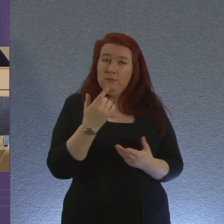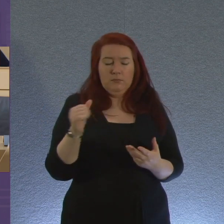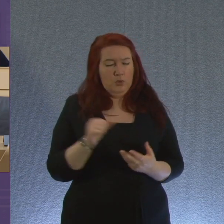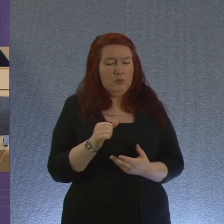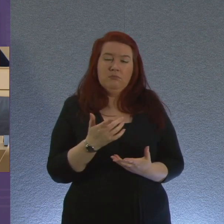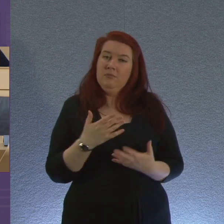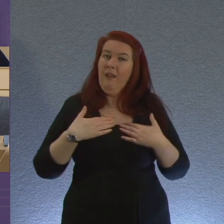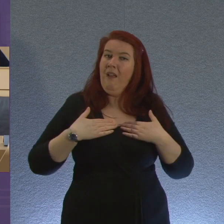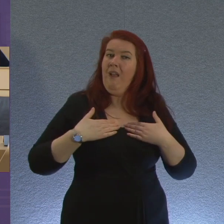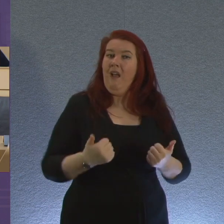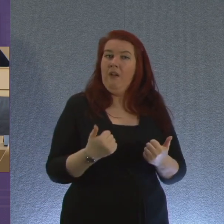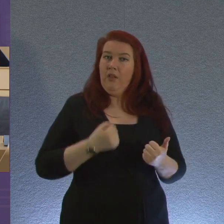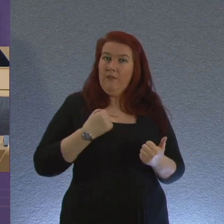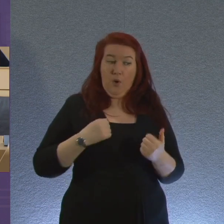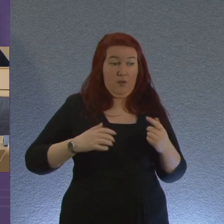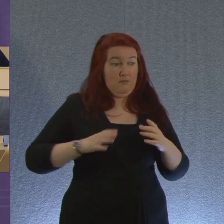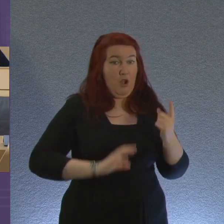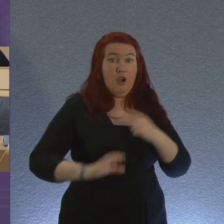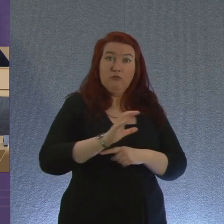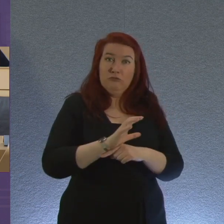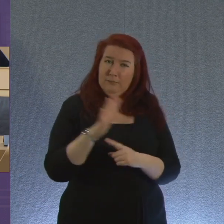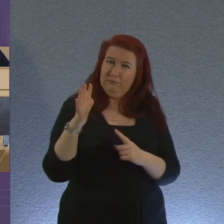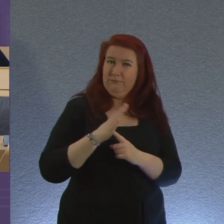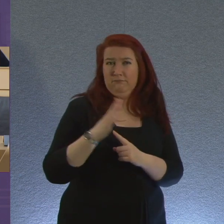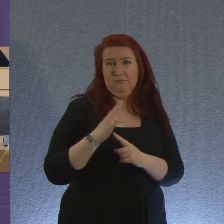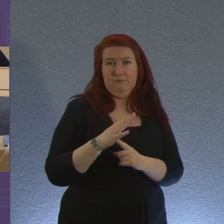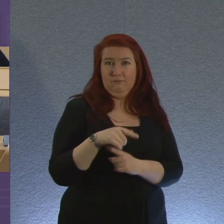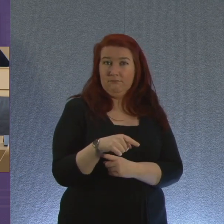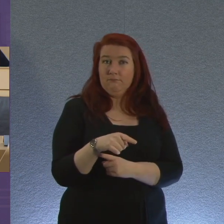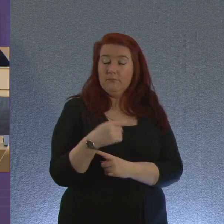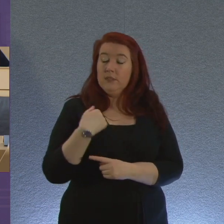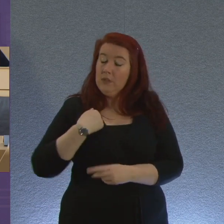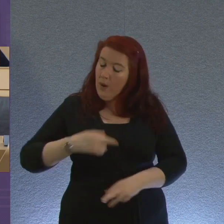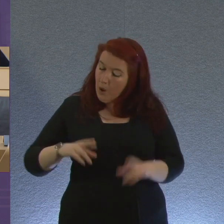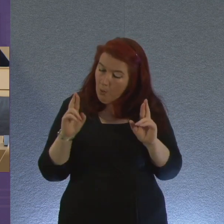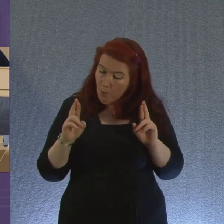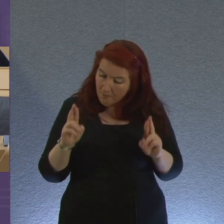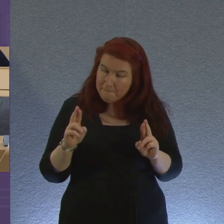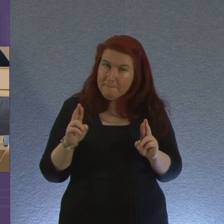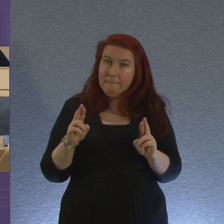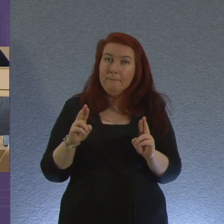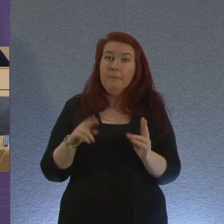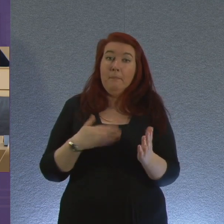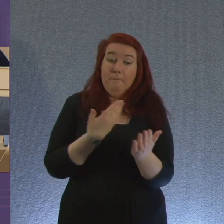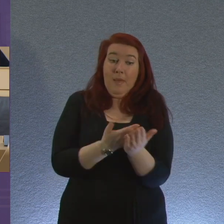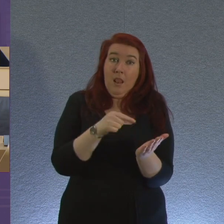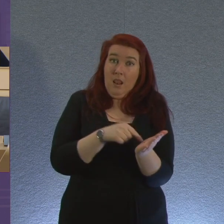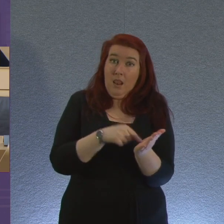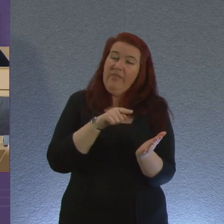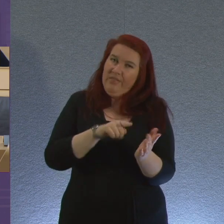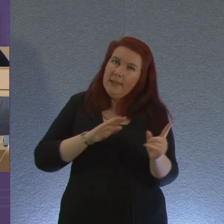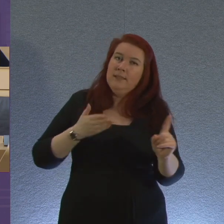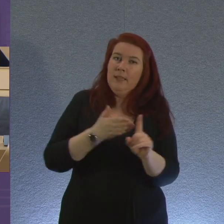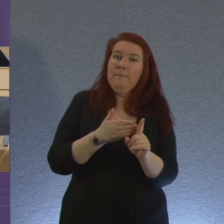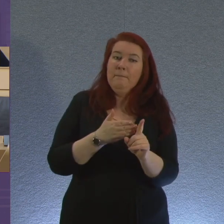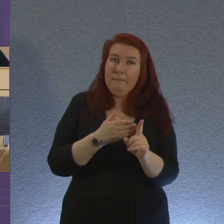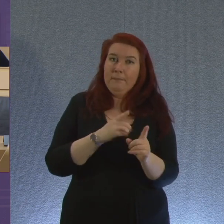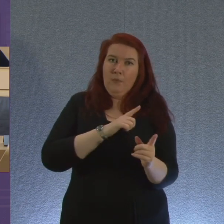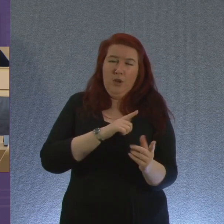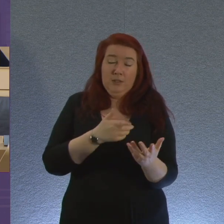considered as a paramount concern, and I hope that this is the intention behind the introduction of